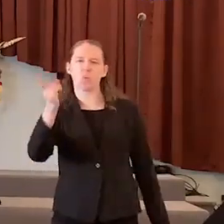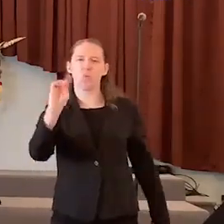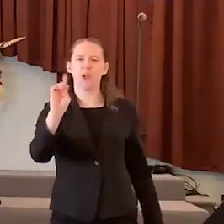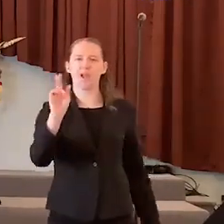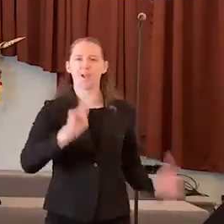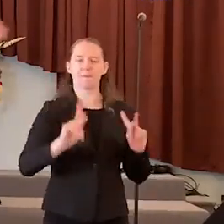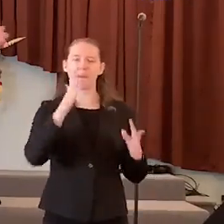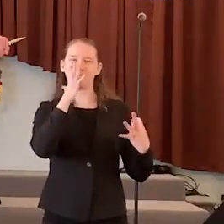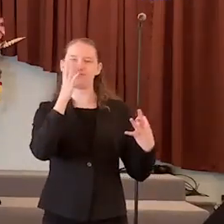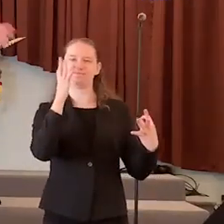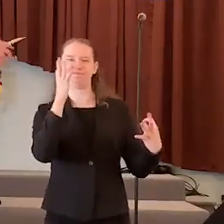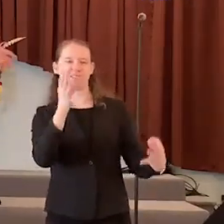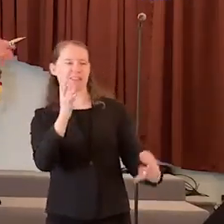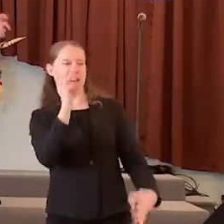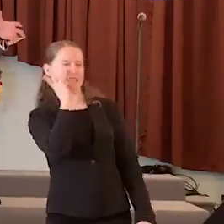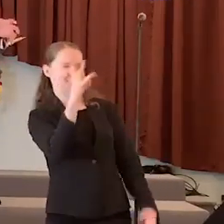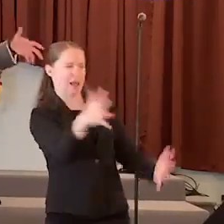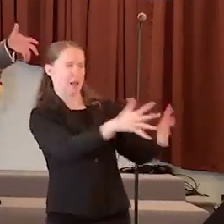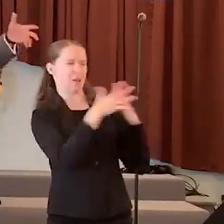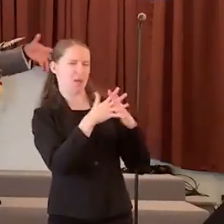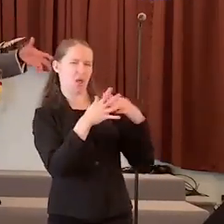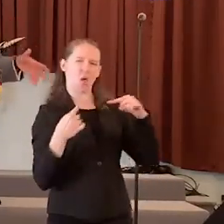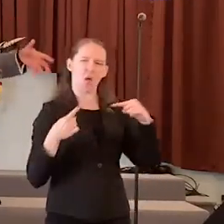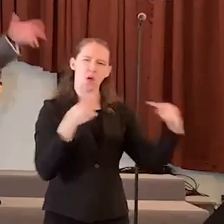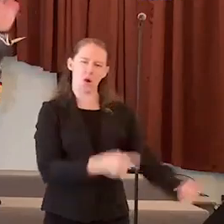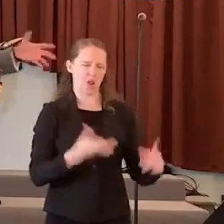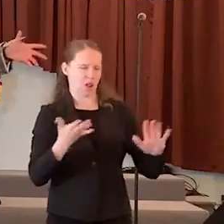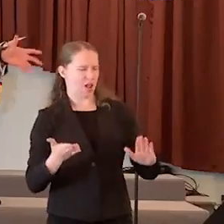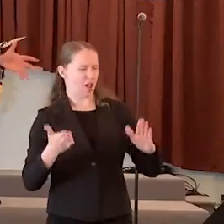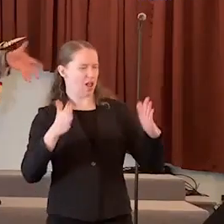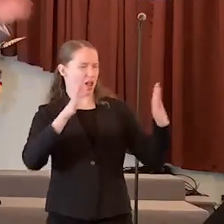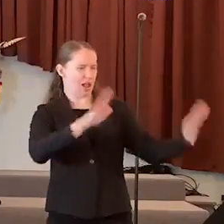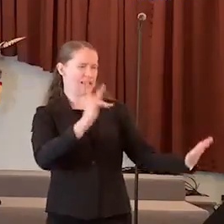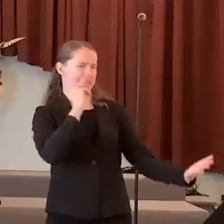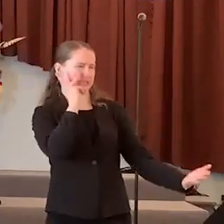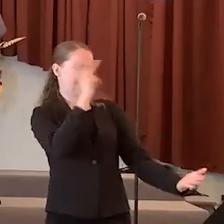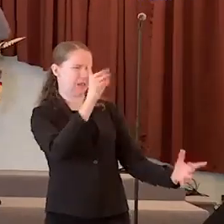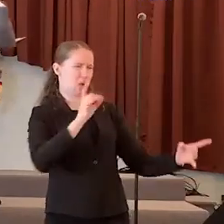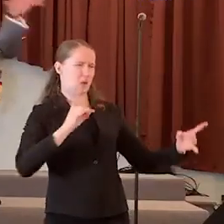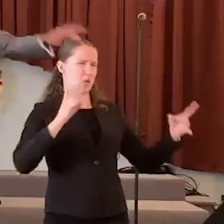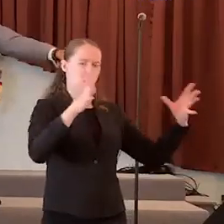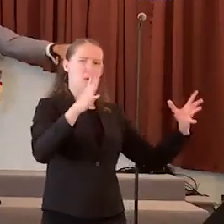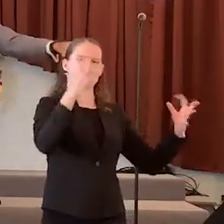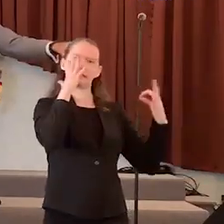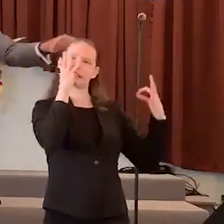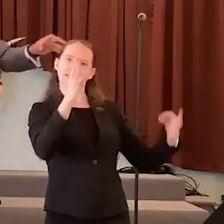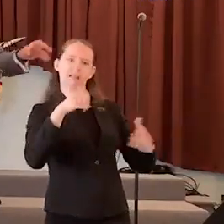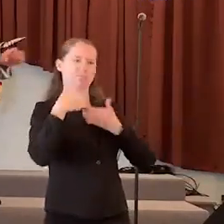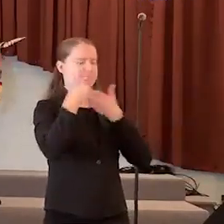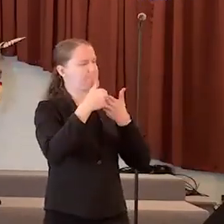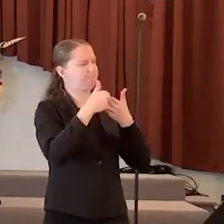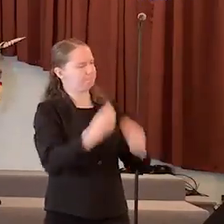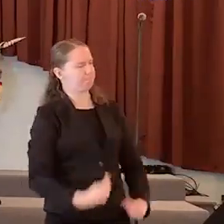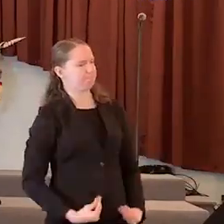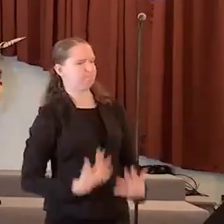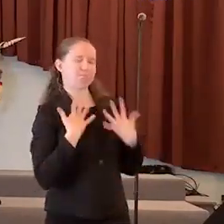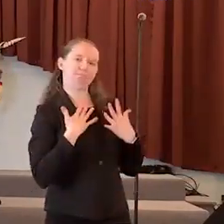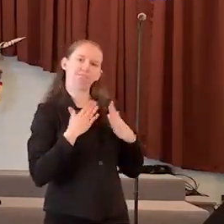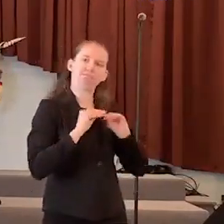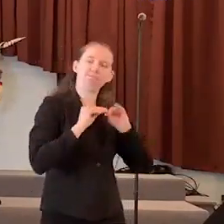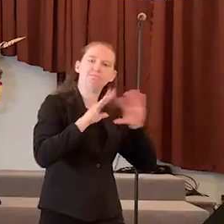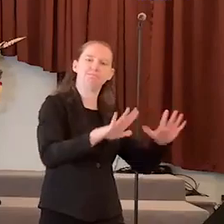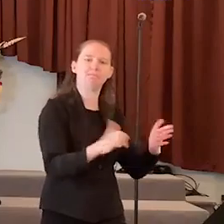see our dead America, half dead America, laying there and breathe new life into our